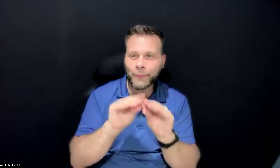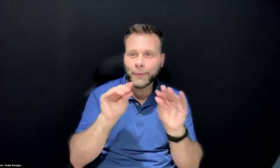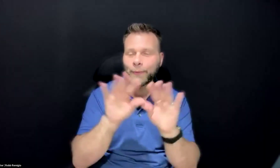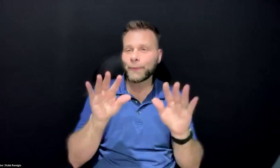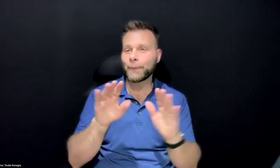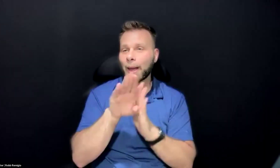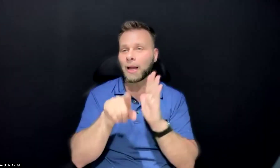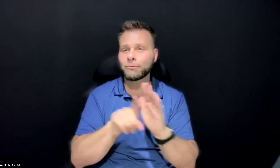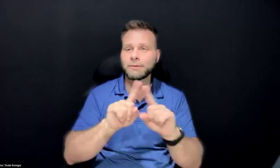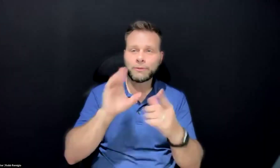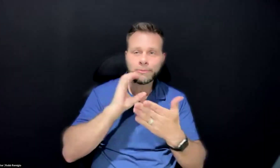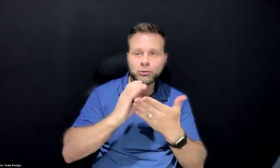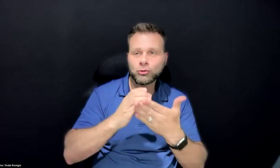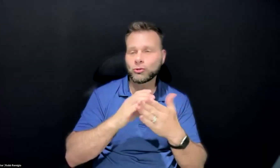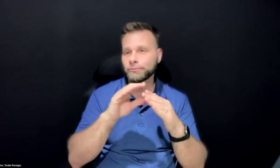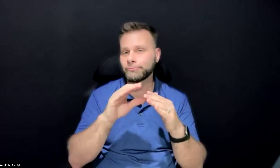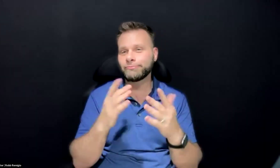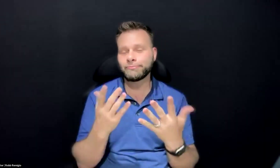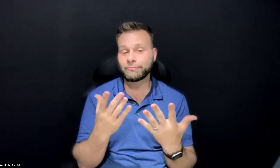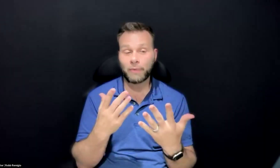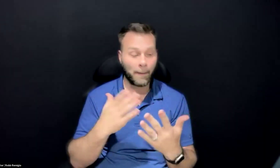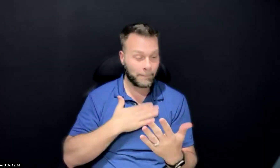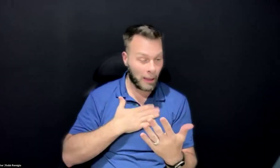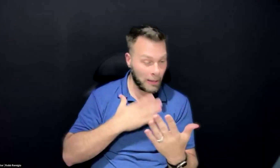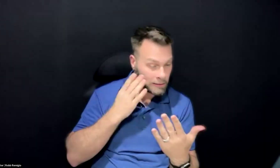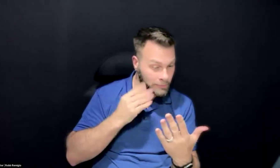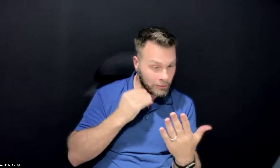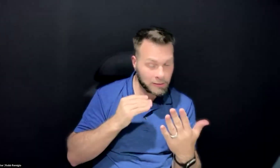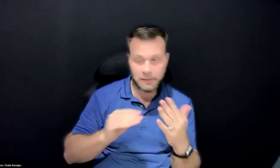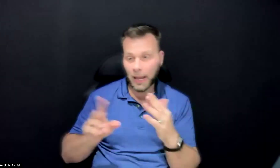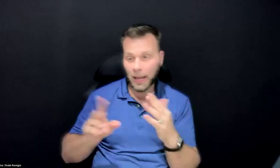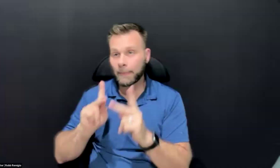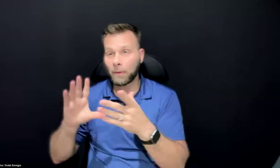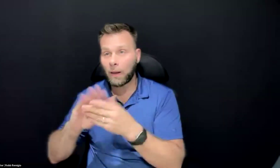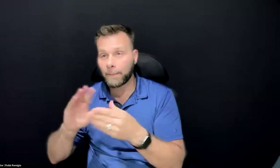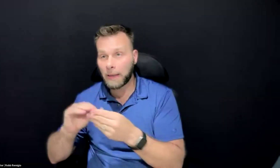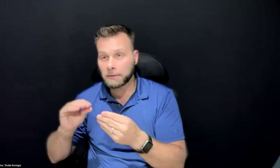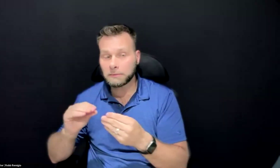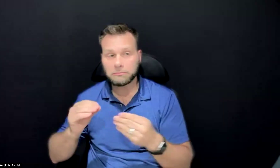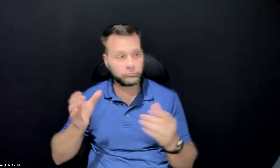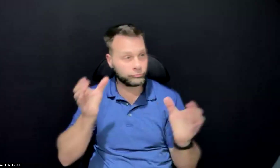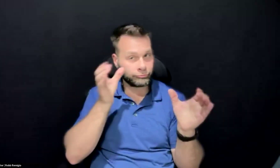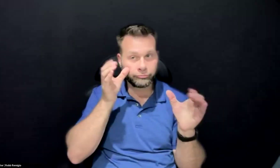background. But from what I've heard and my experience, simpler is the better. So,